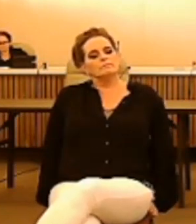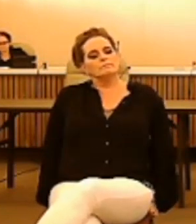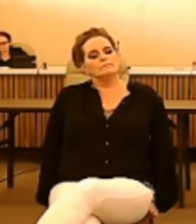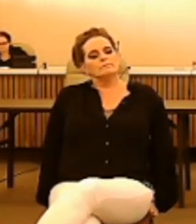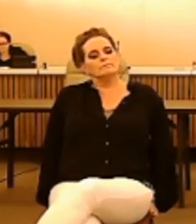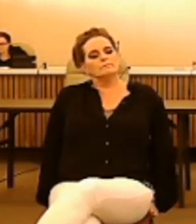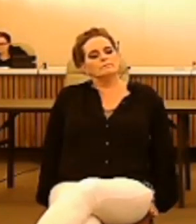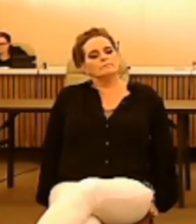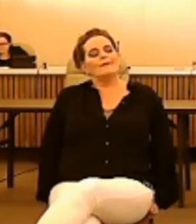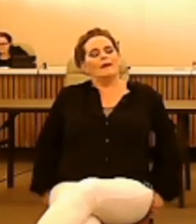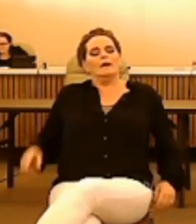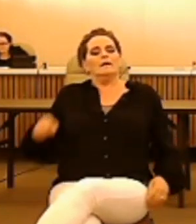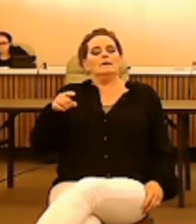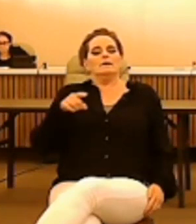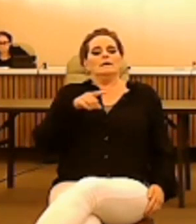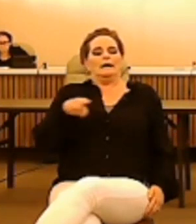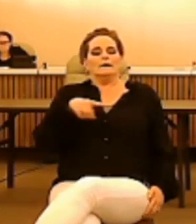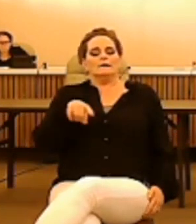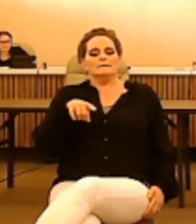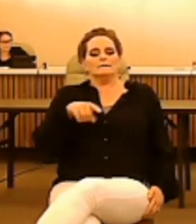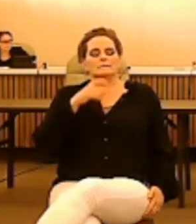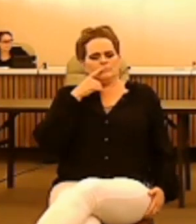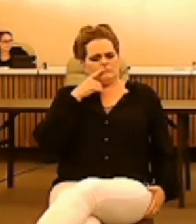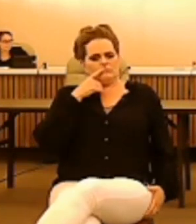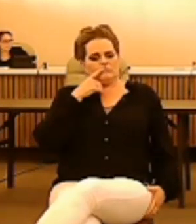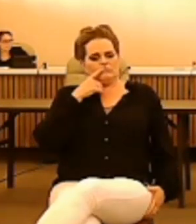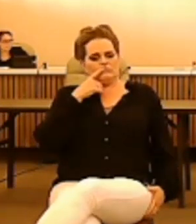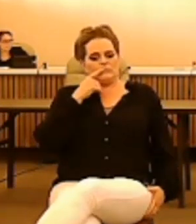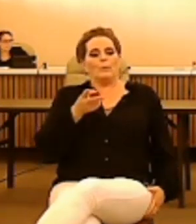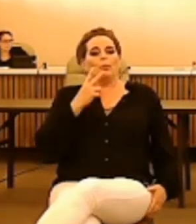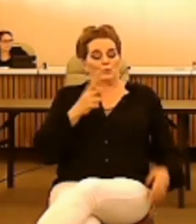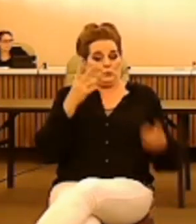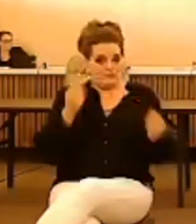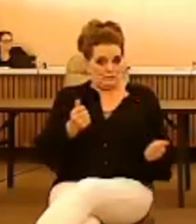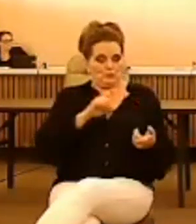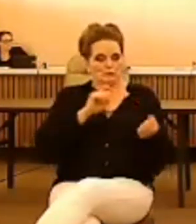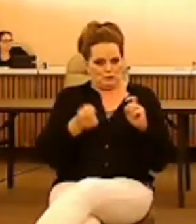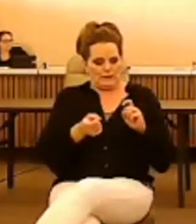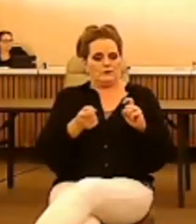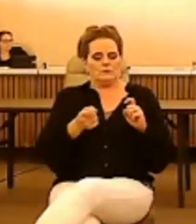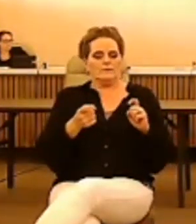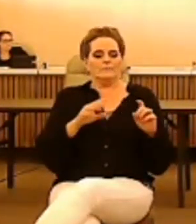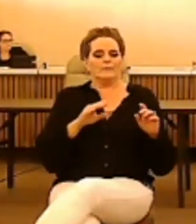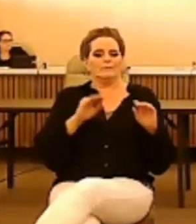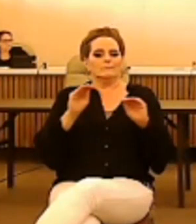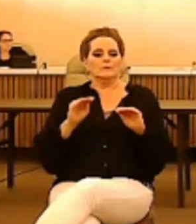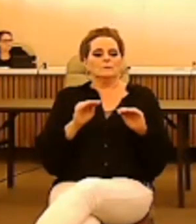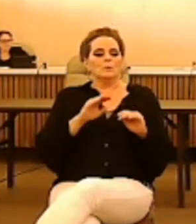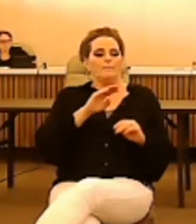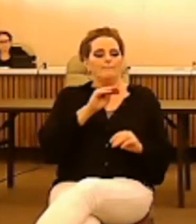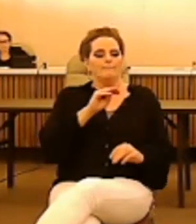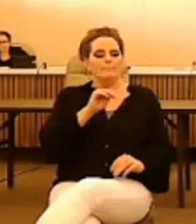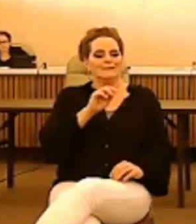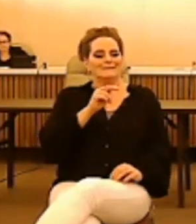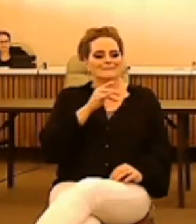notice initially, they did move the two resolutions regarding Masonic care to this